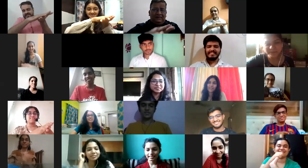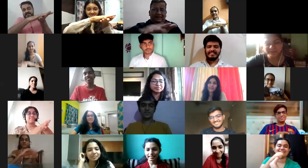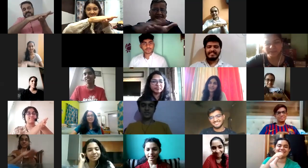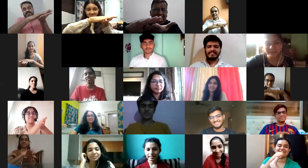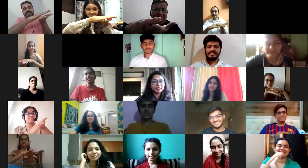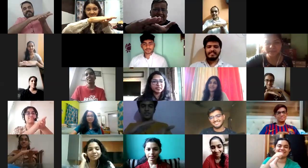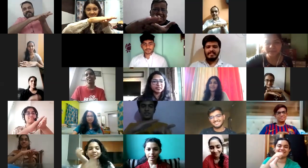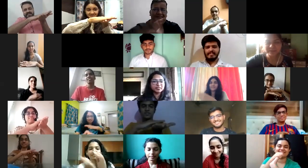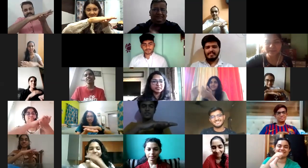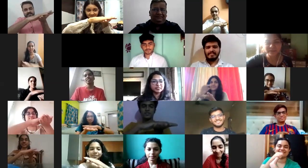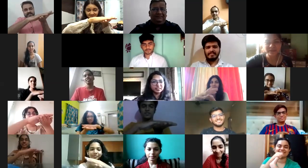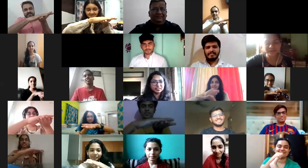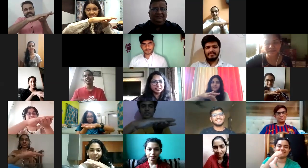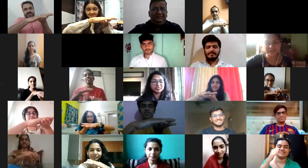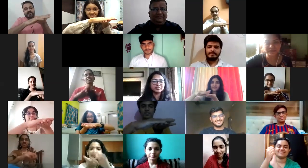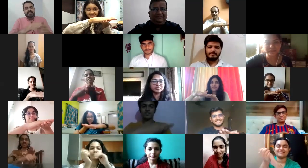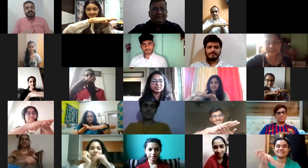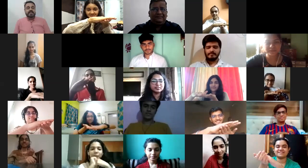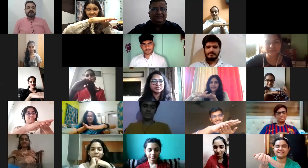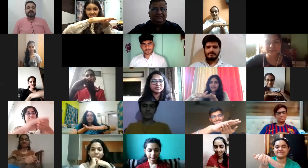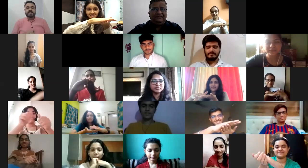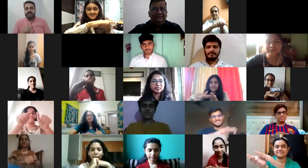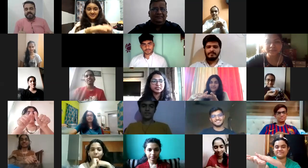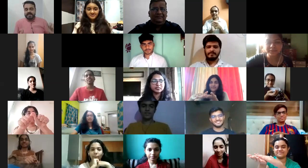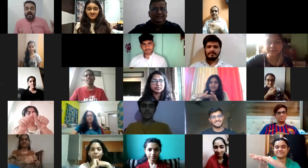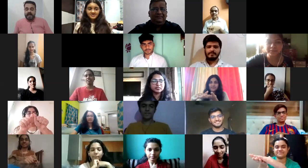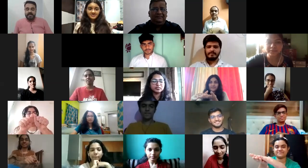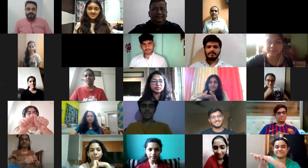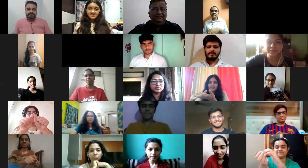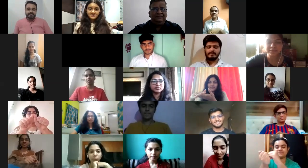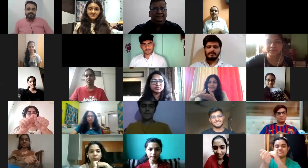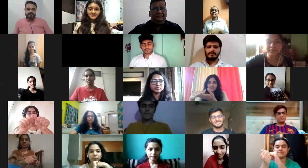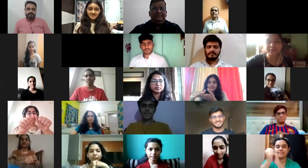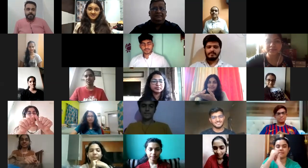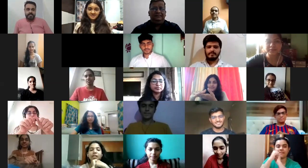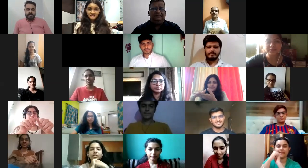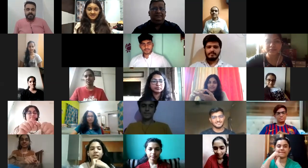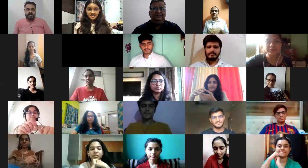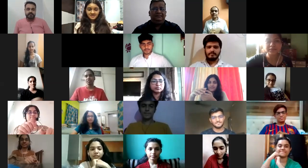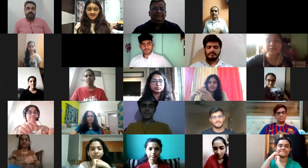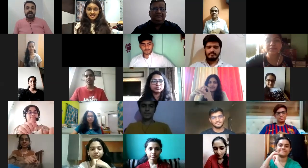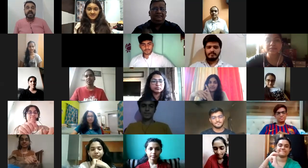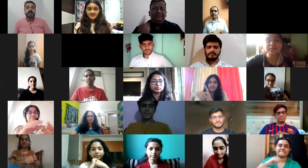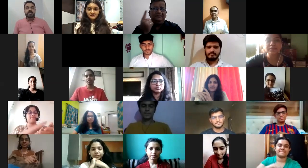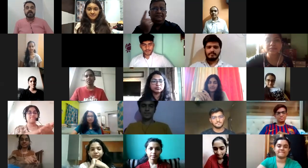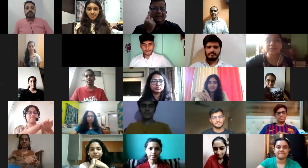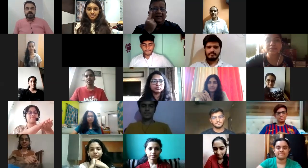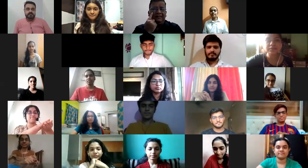is H. Then the next letter I. I for India.